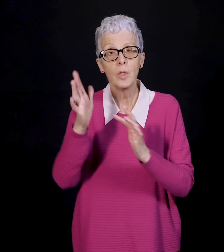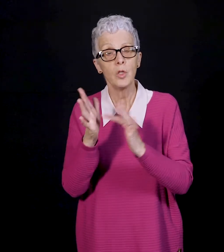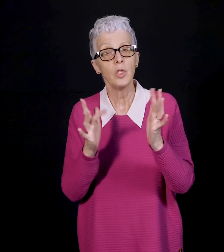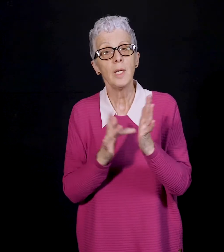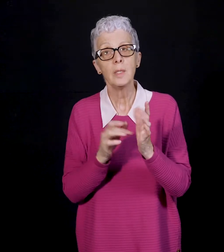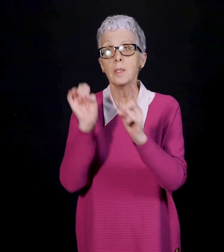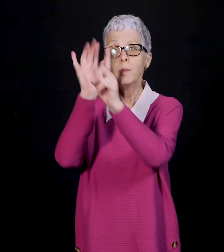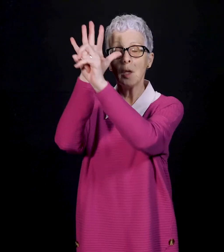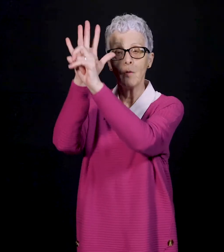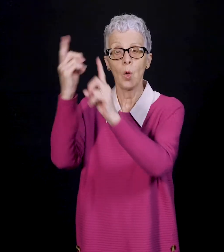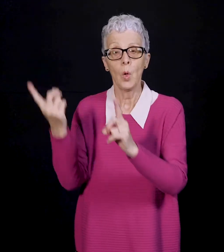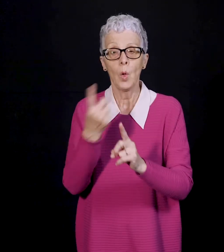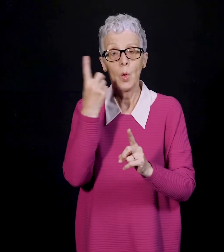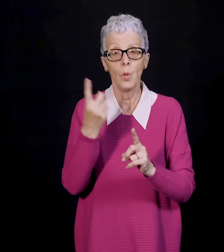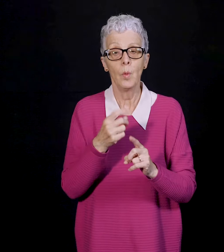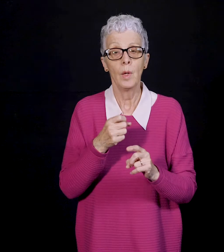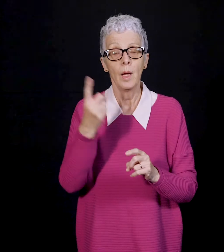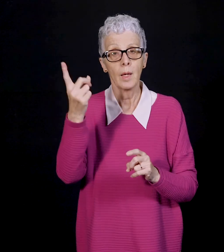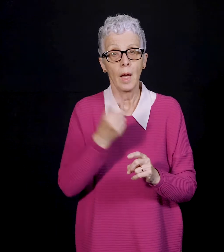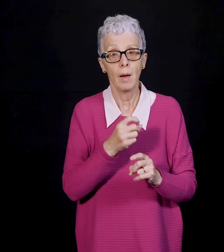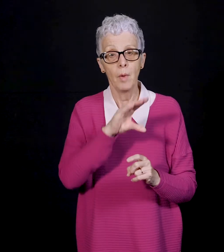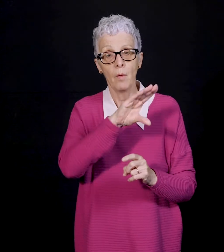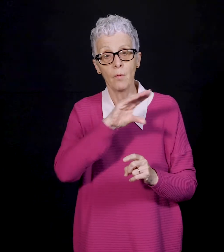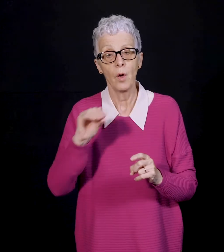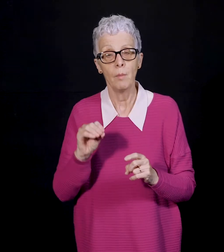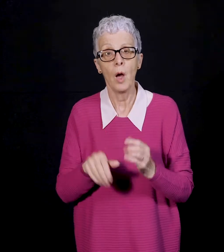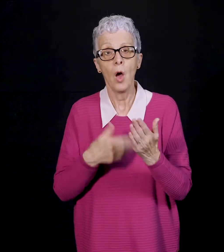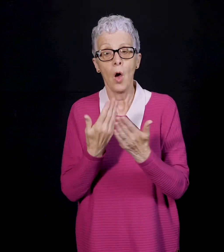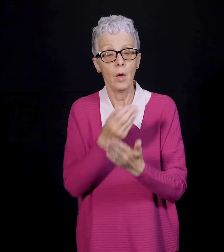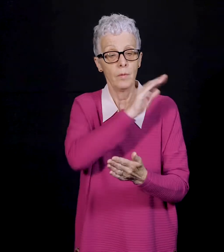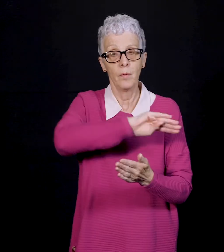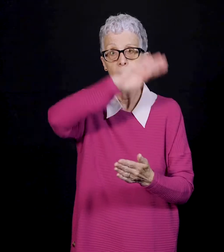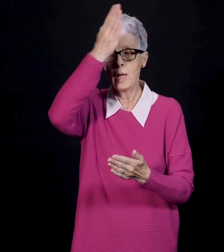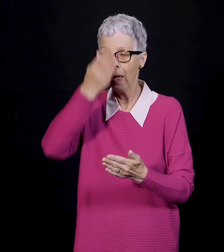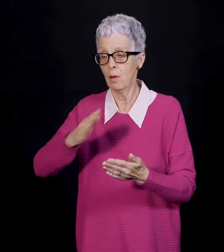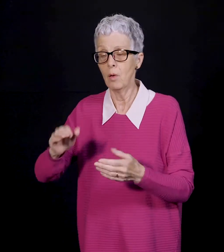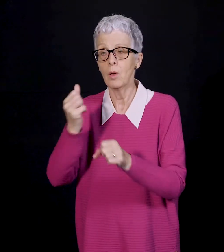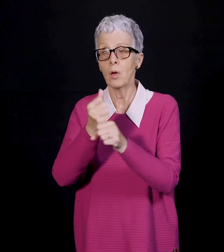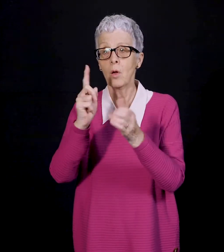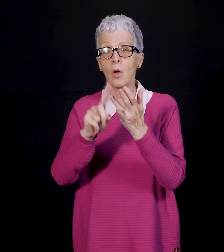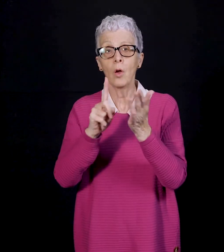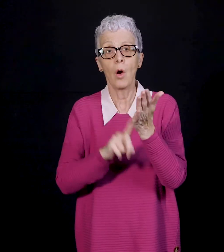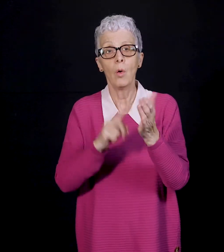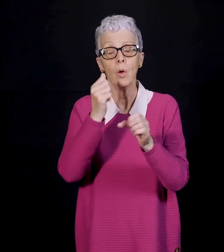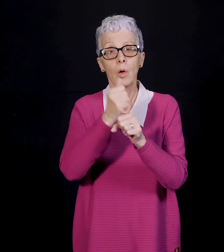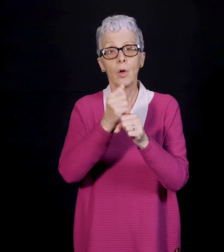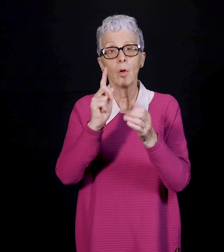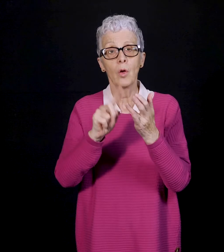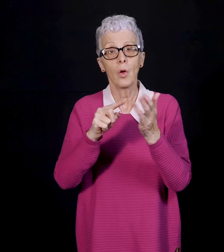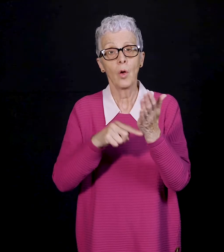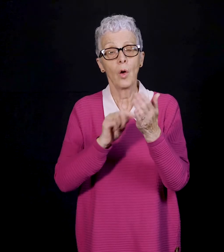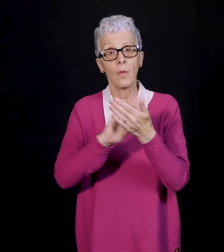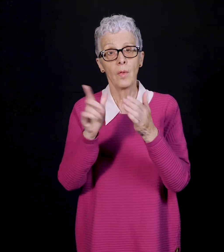himself, who was led out of the city, taken up onto a hill called Golgotha, never ever to